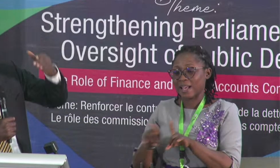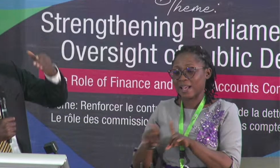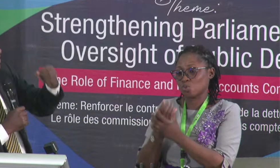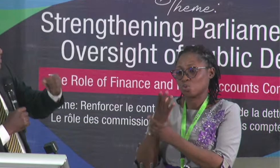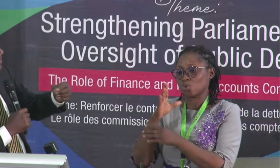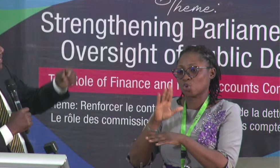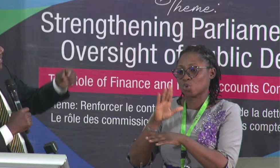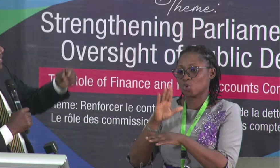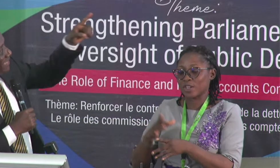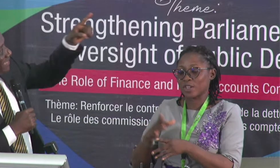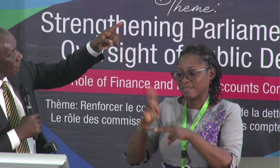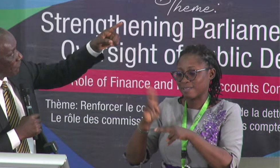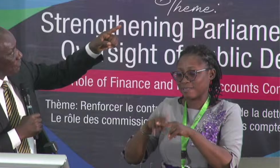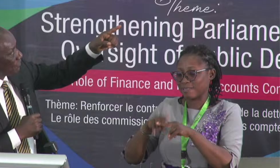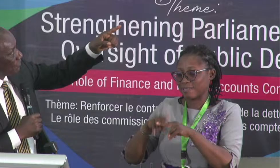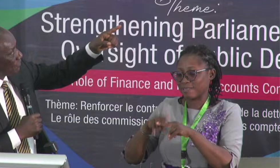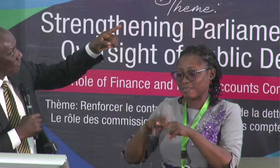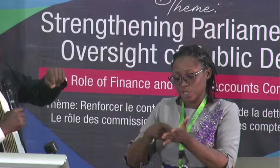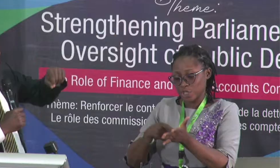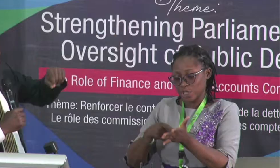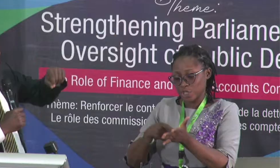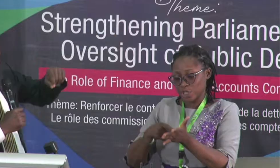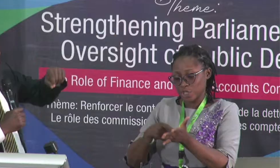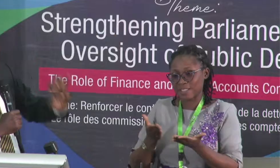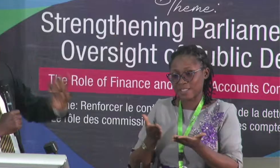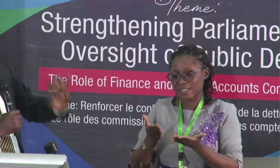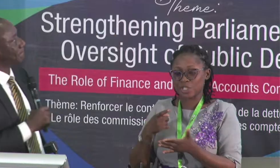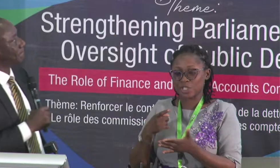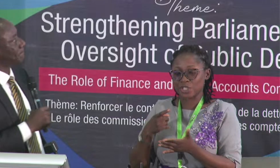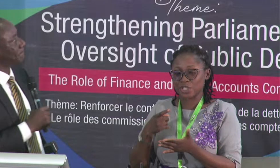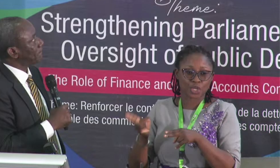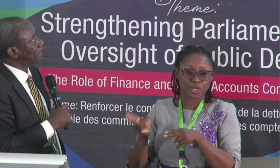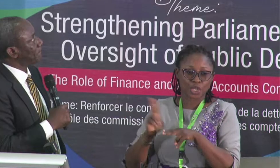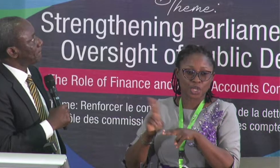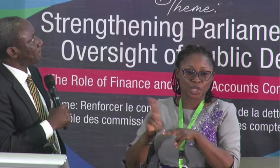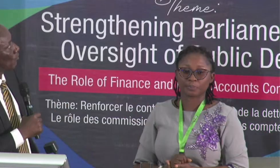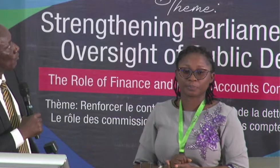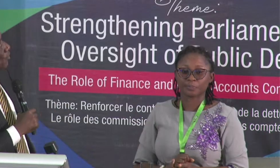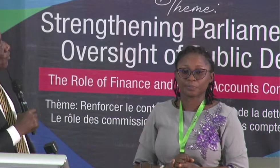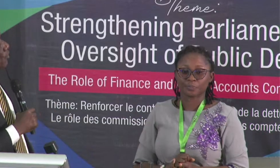interest rises, debt services charge increases. Next slide.